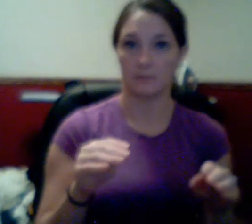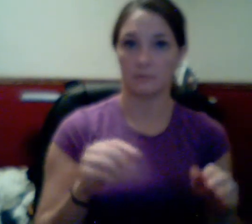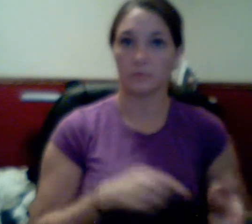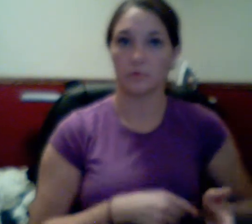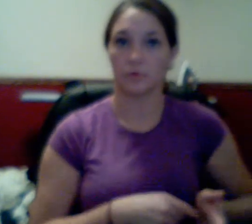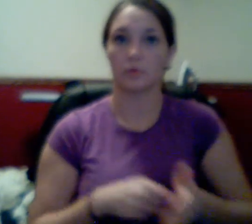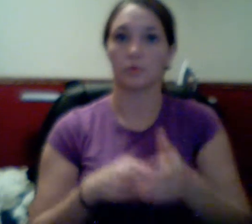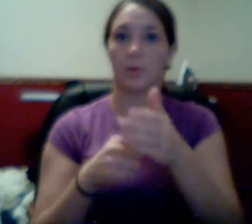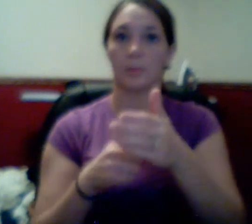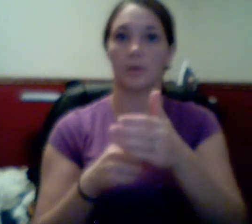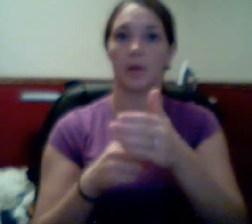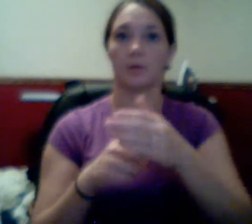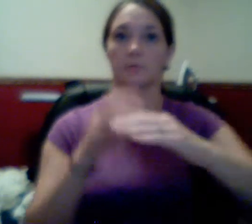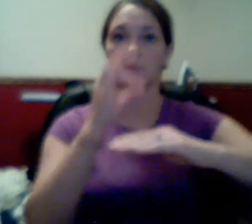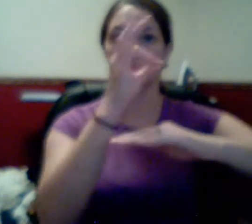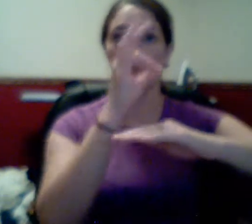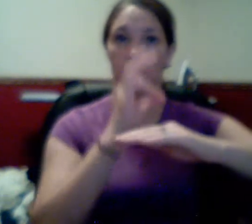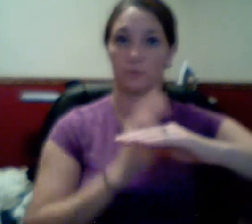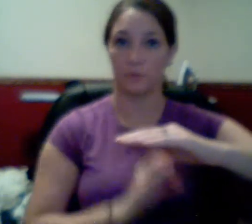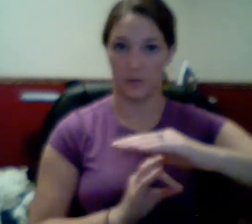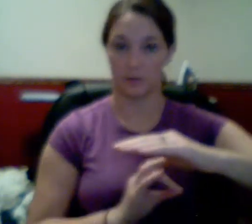to put, for example,